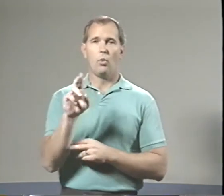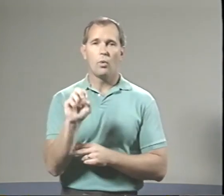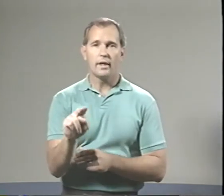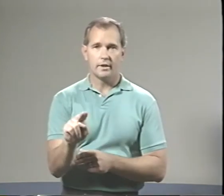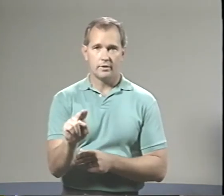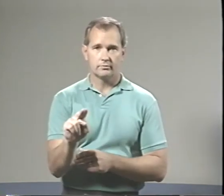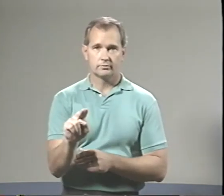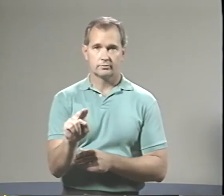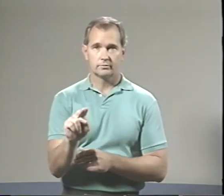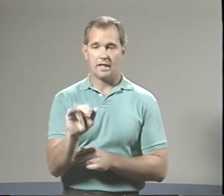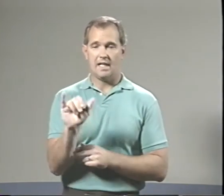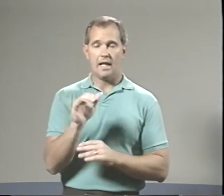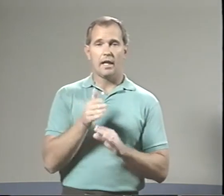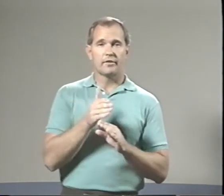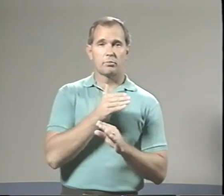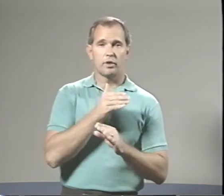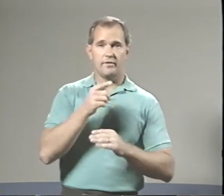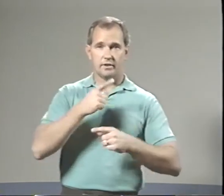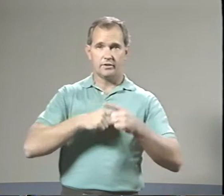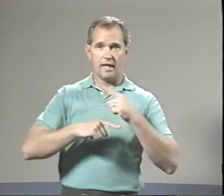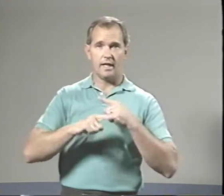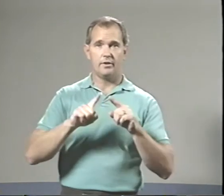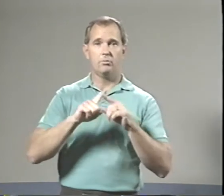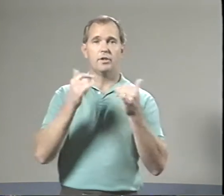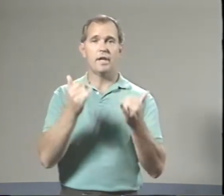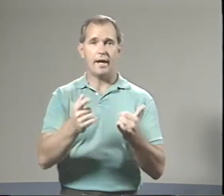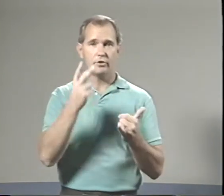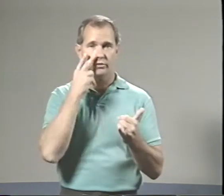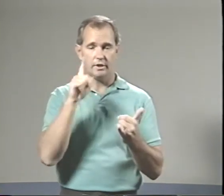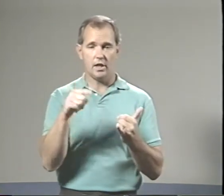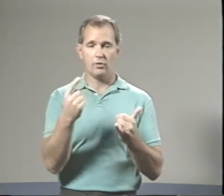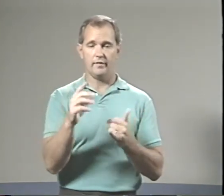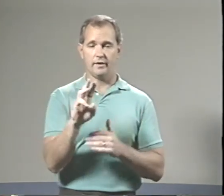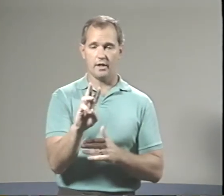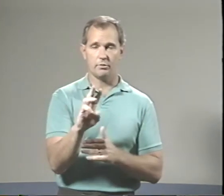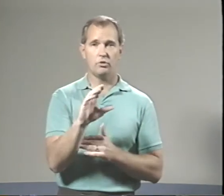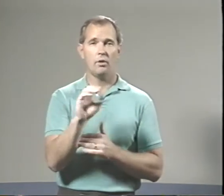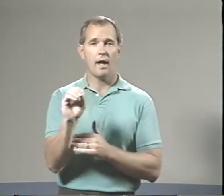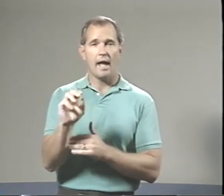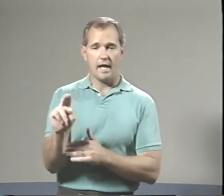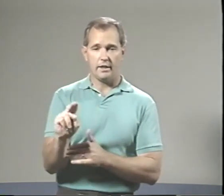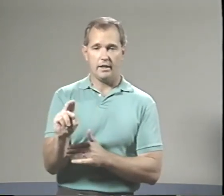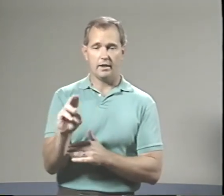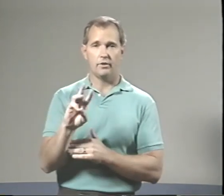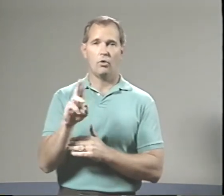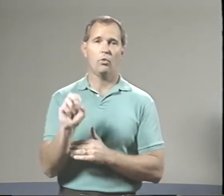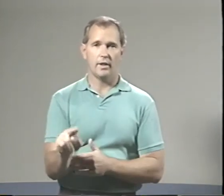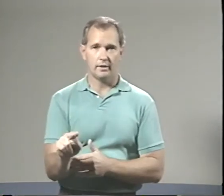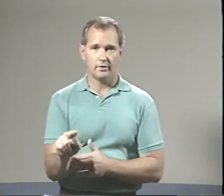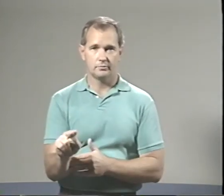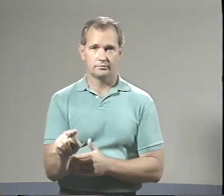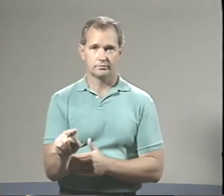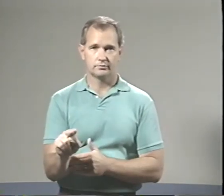When, like the previous sign, but now you see only the W and N, when.